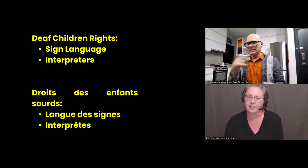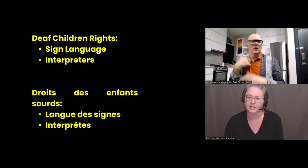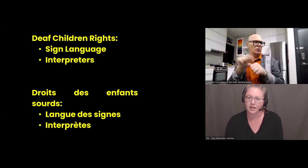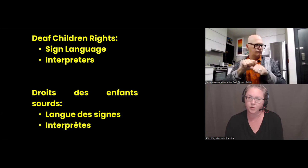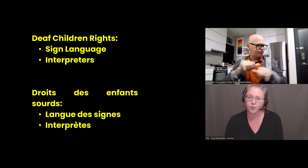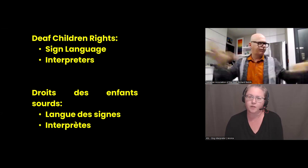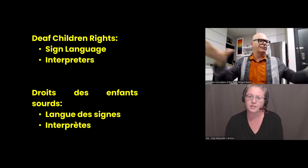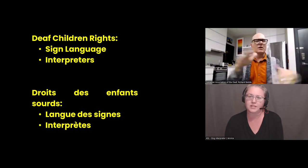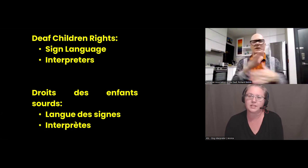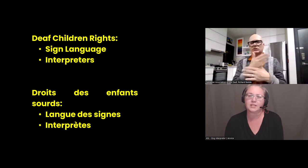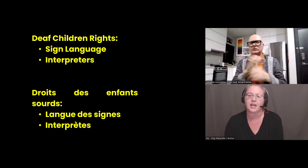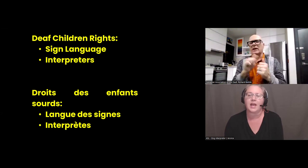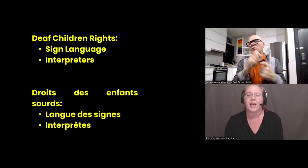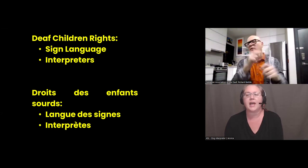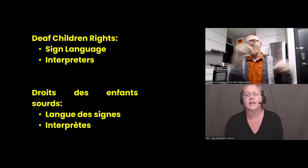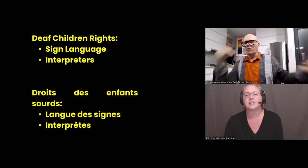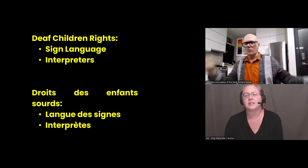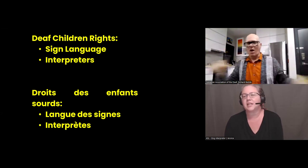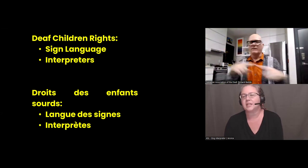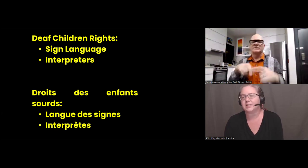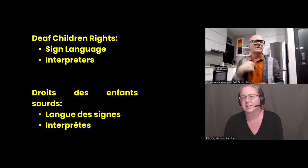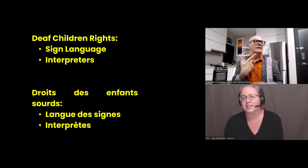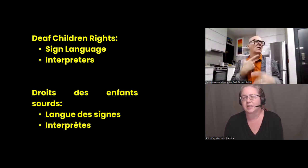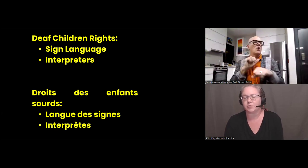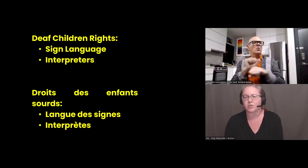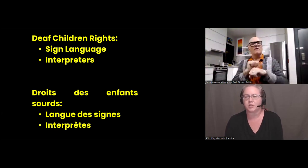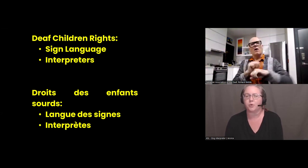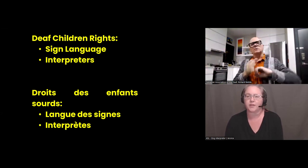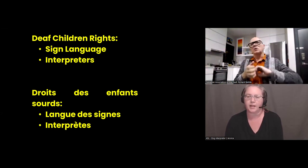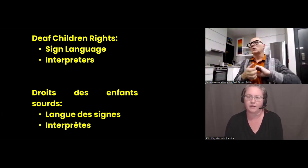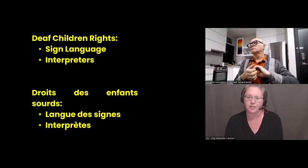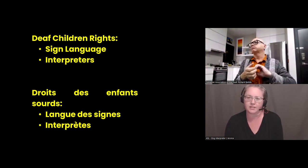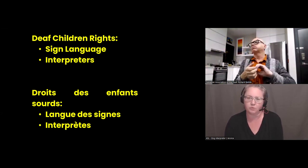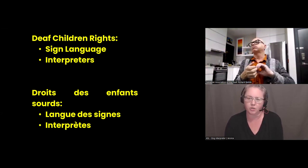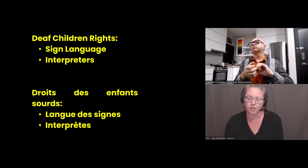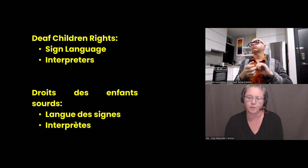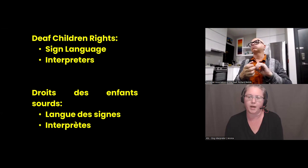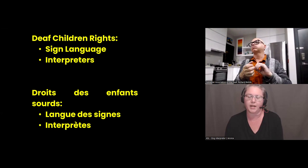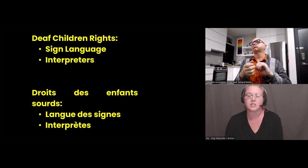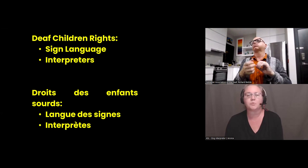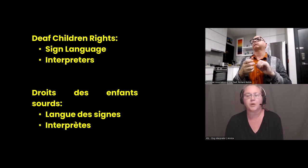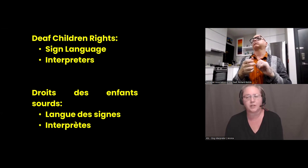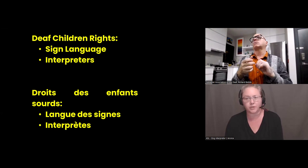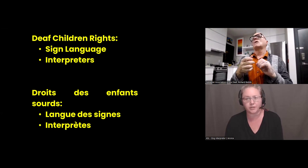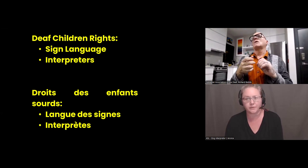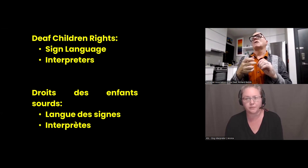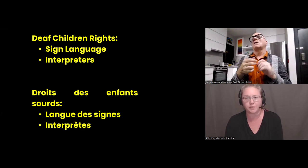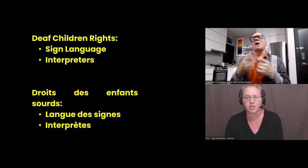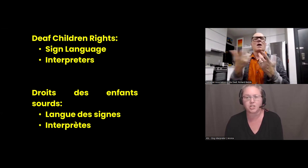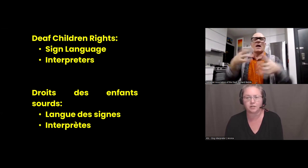in other provinces, and CAD is able to support that advocacy work by spreading the word, by sharing